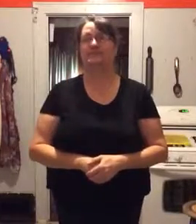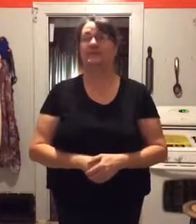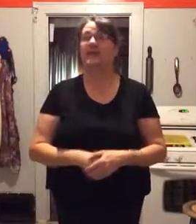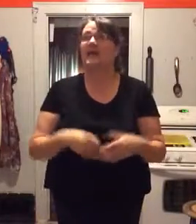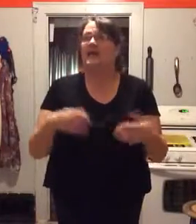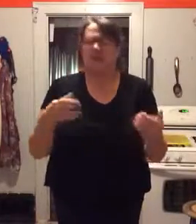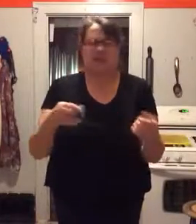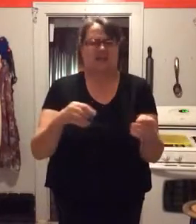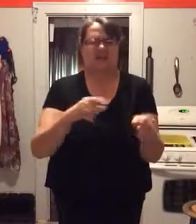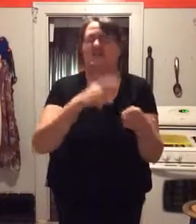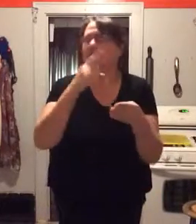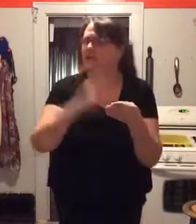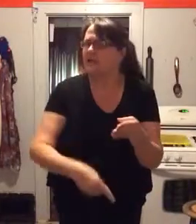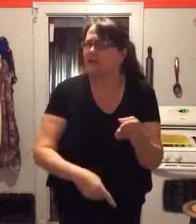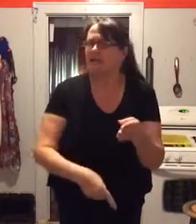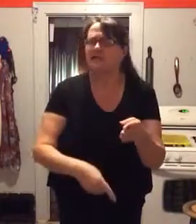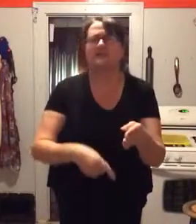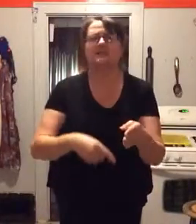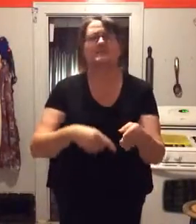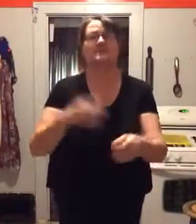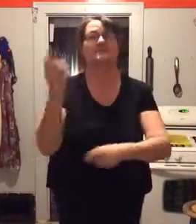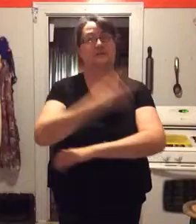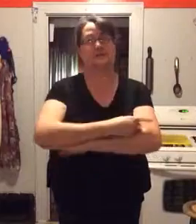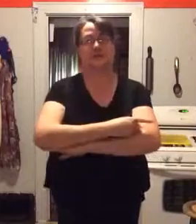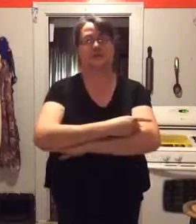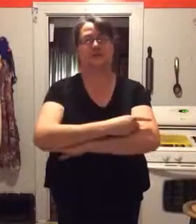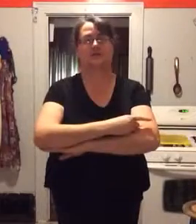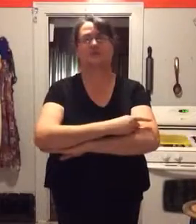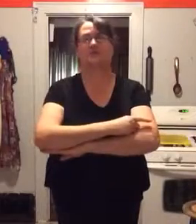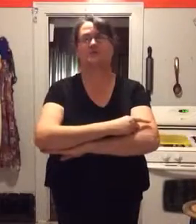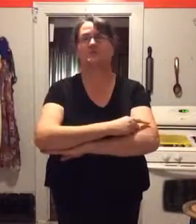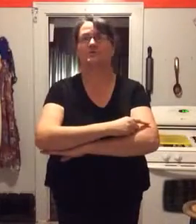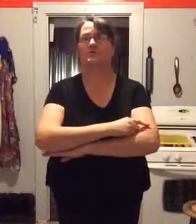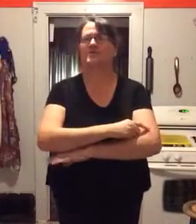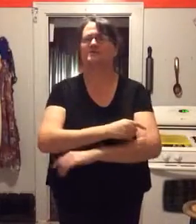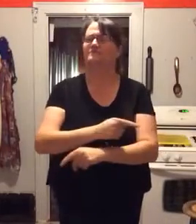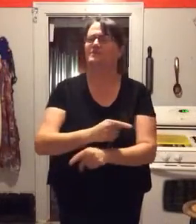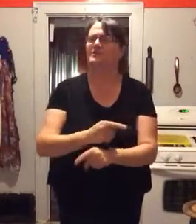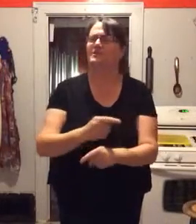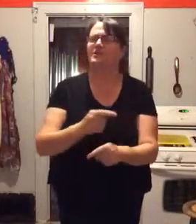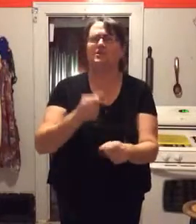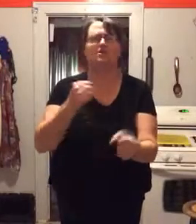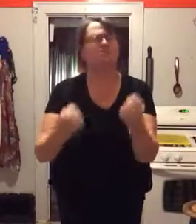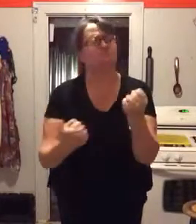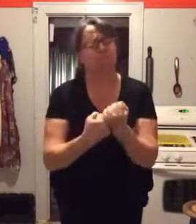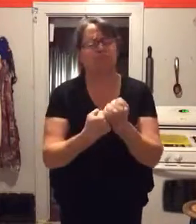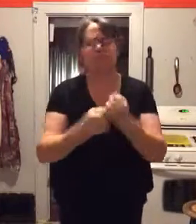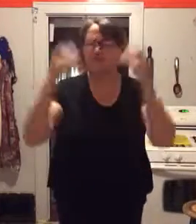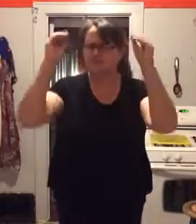most dedicated teachers, the most supportive parents, and the best schools in the world,